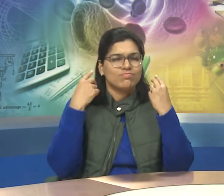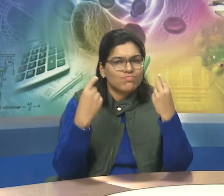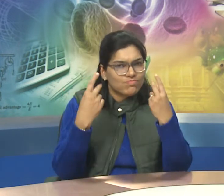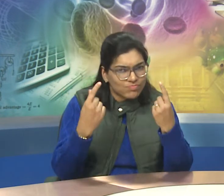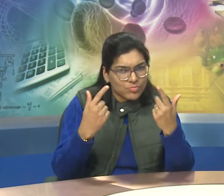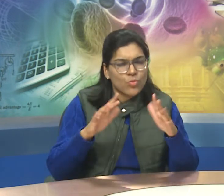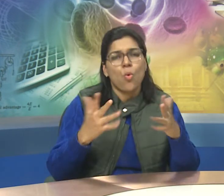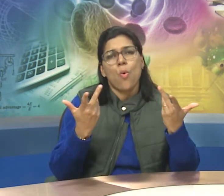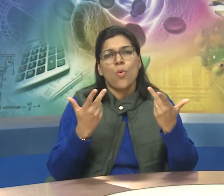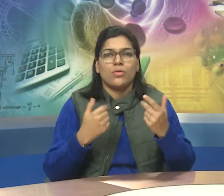refreshed.